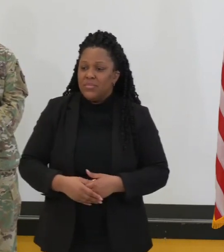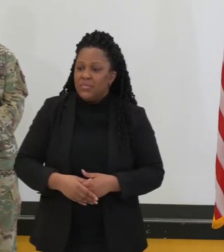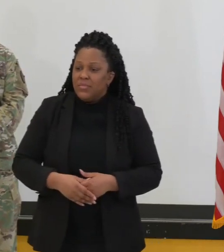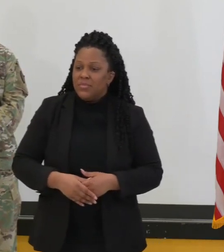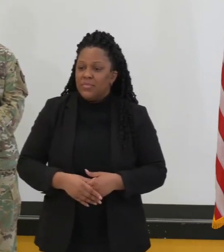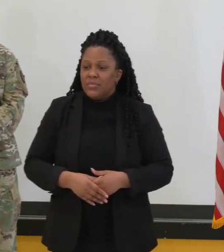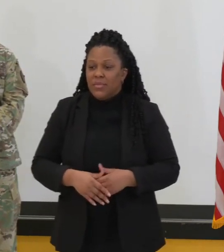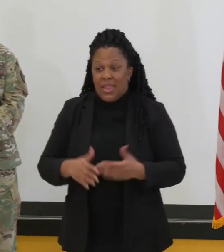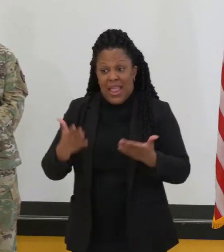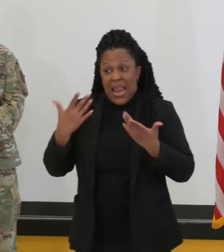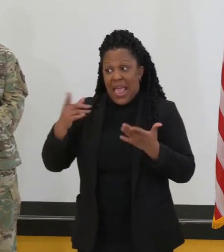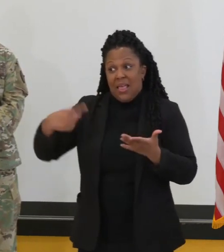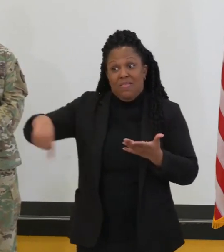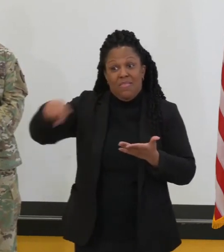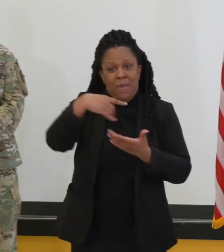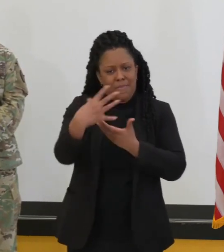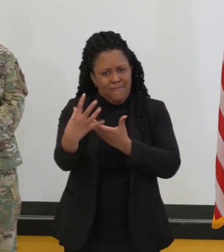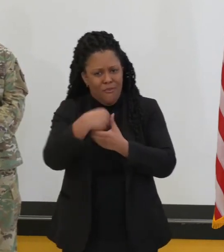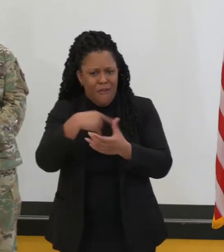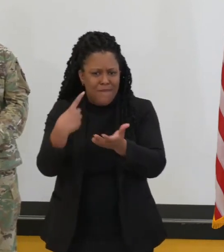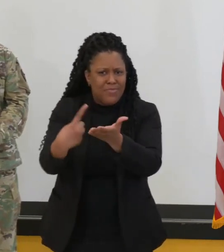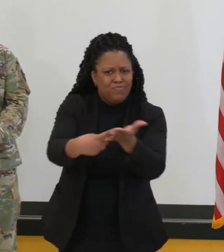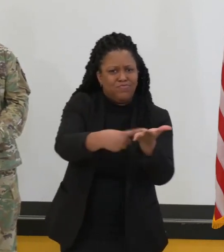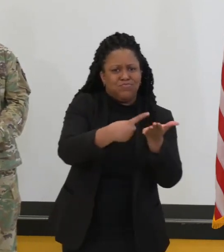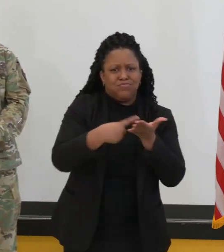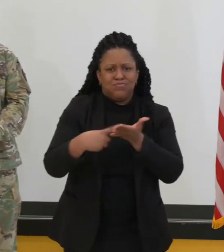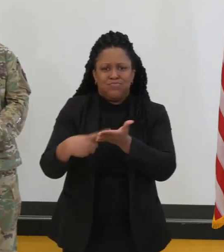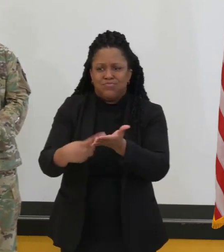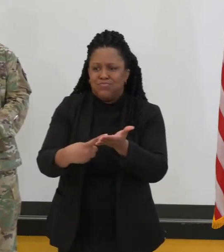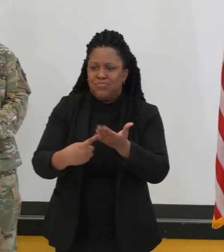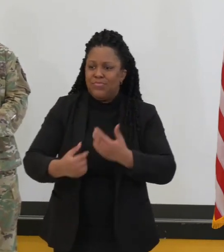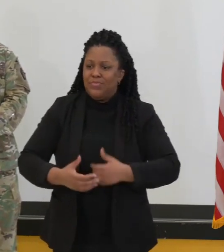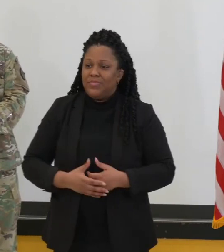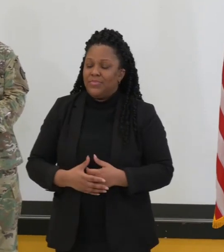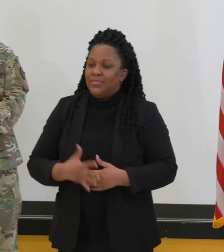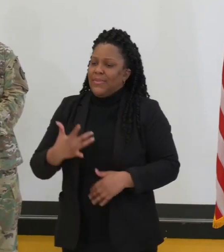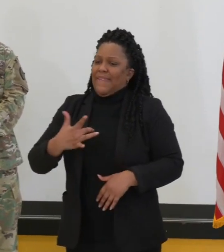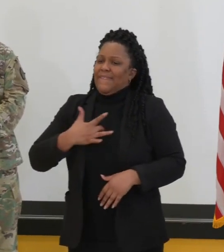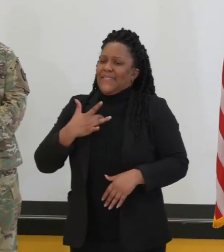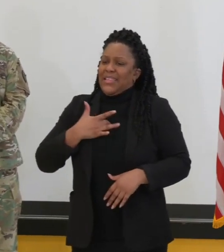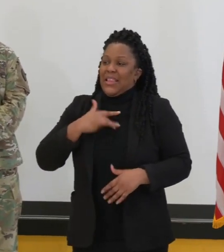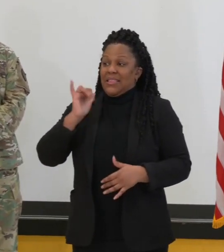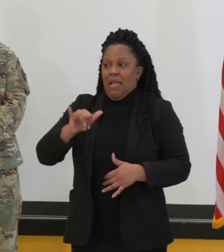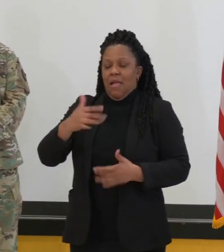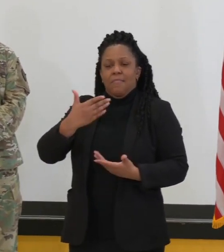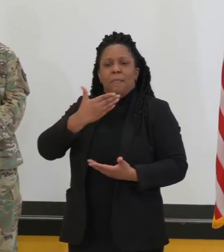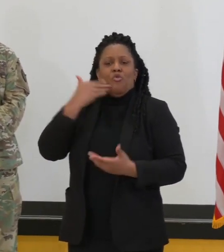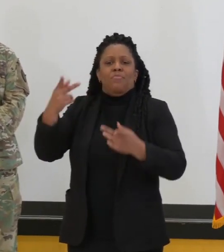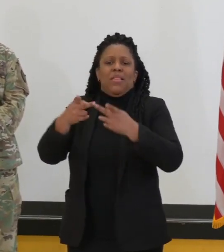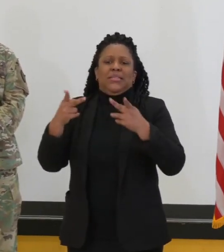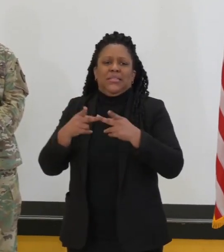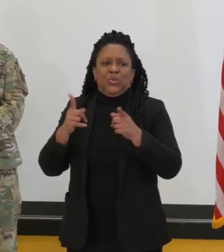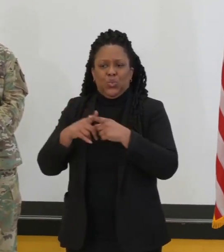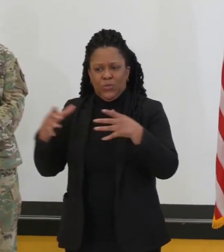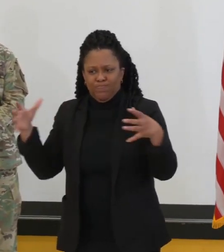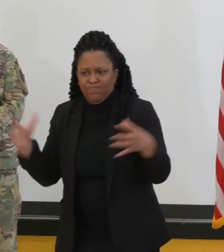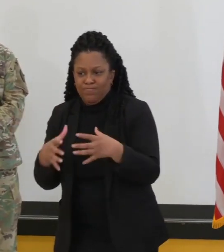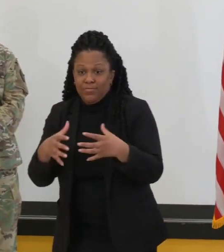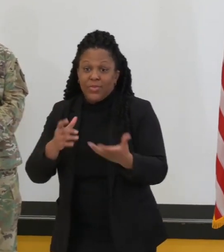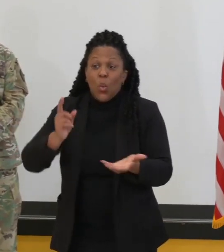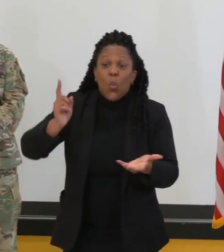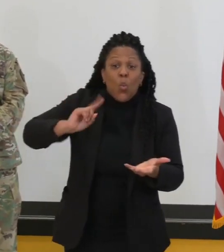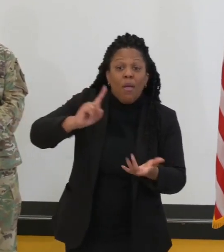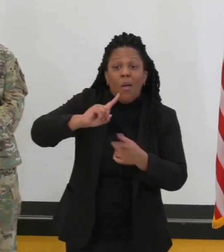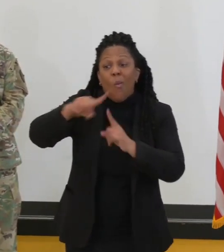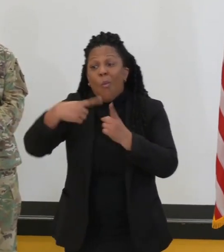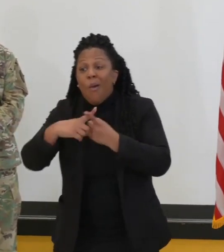in. We think that would be a better place for that to happen, but I don't know the where and the when, but I'm